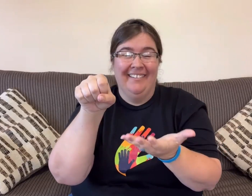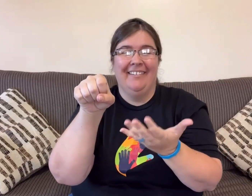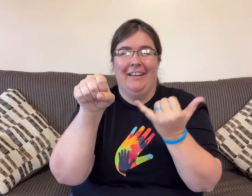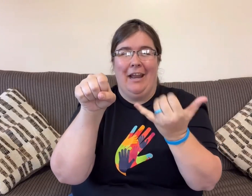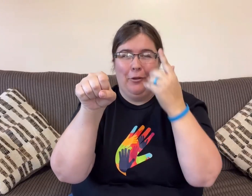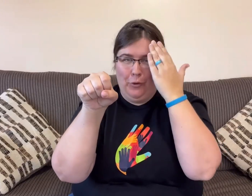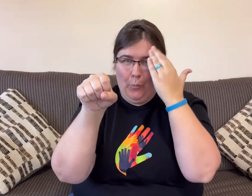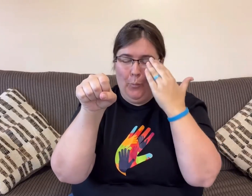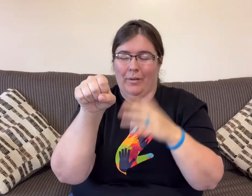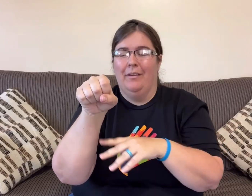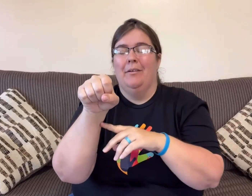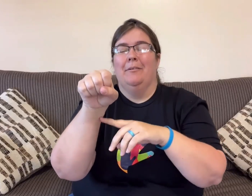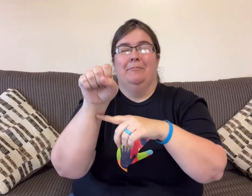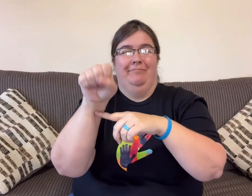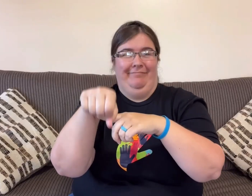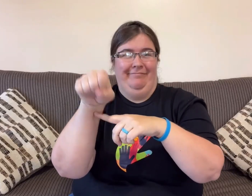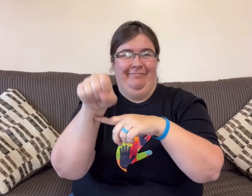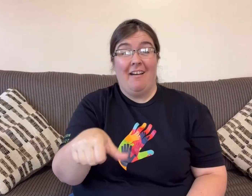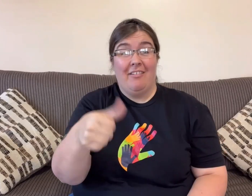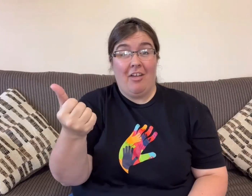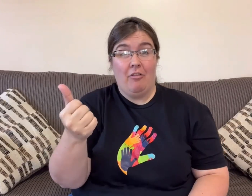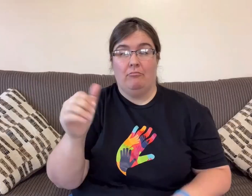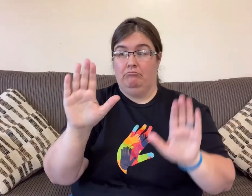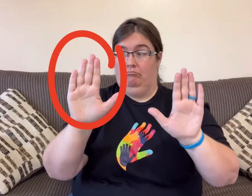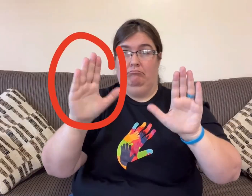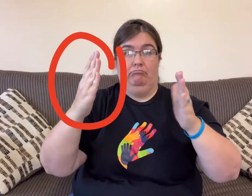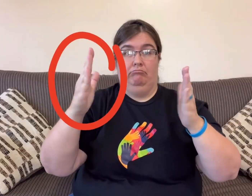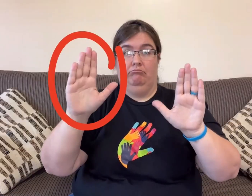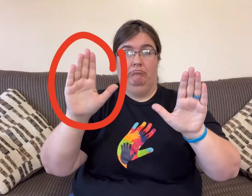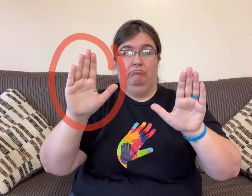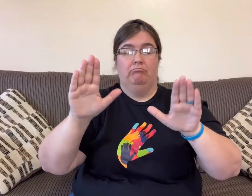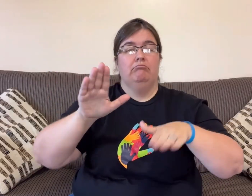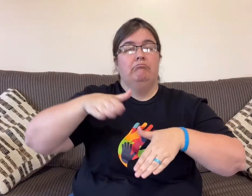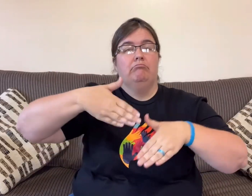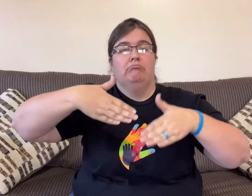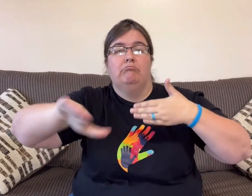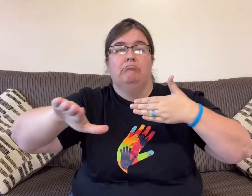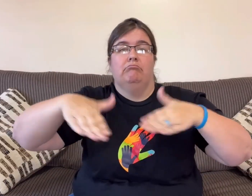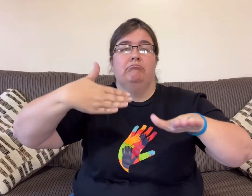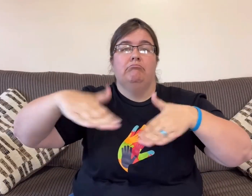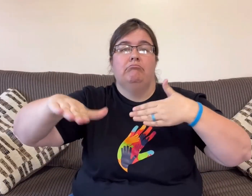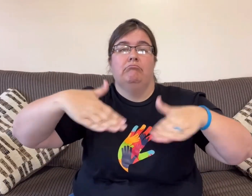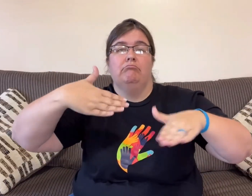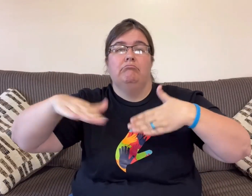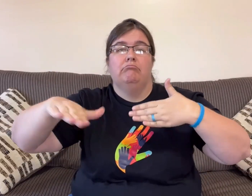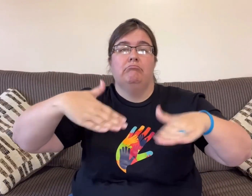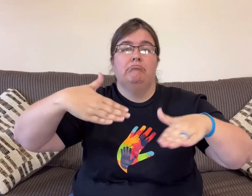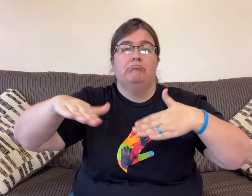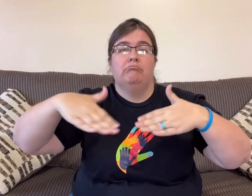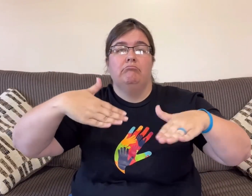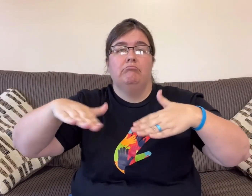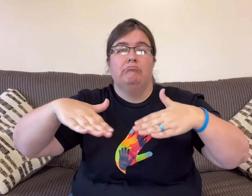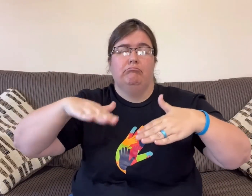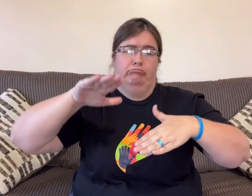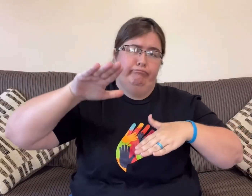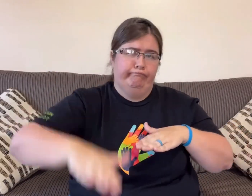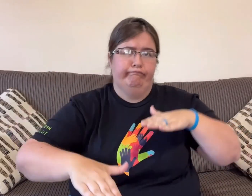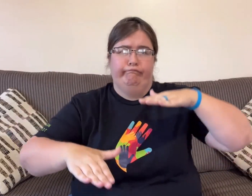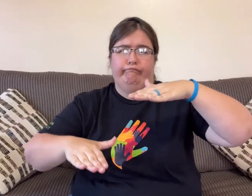That's why. Now you know. Another classifier can show feet like this. So walking nonchalantly, or